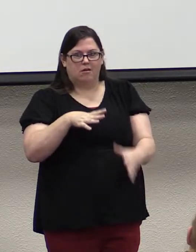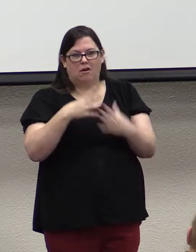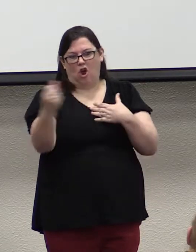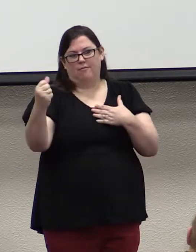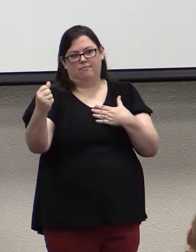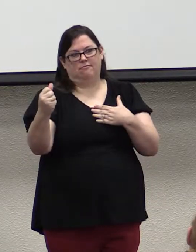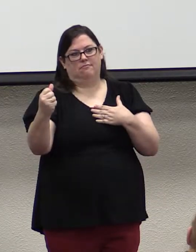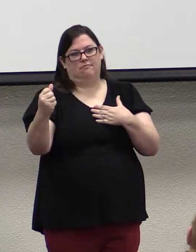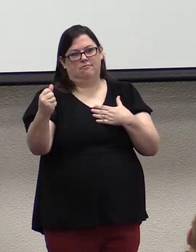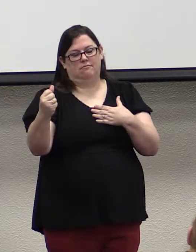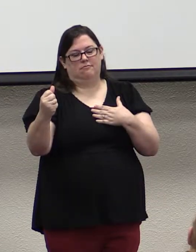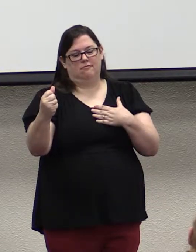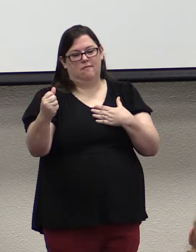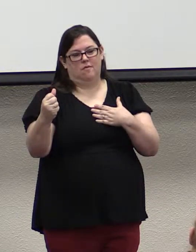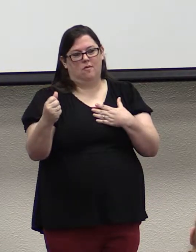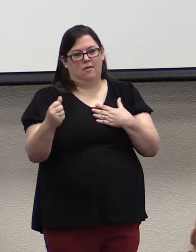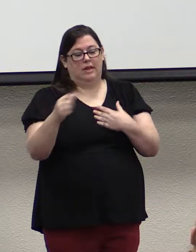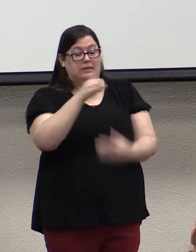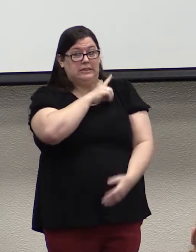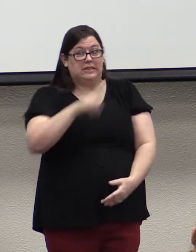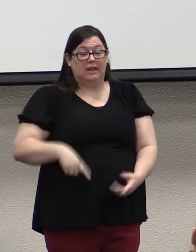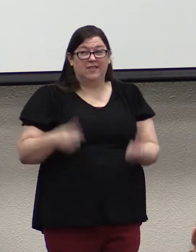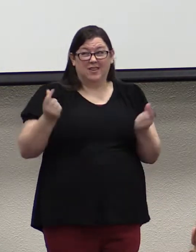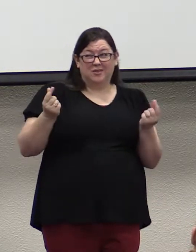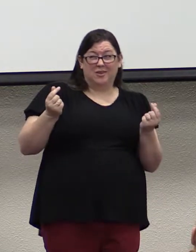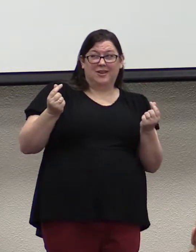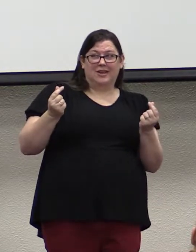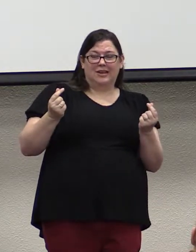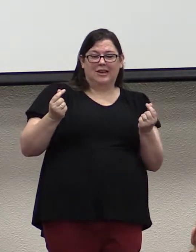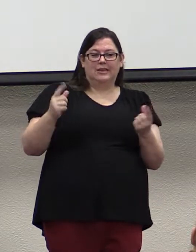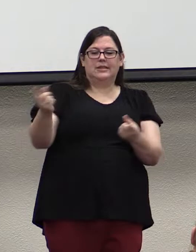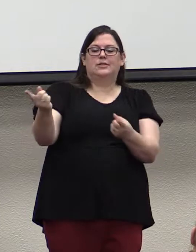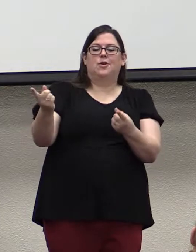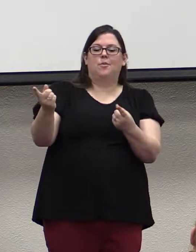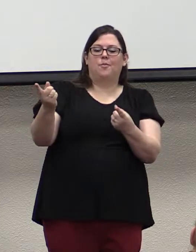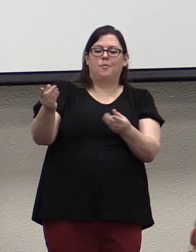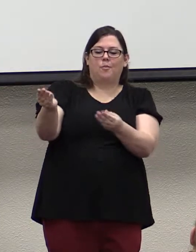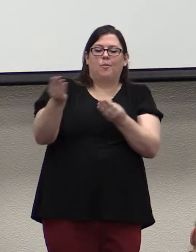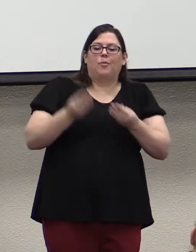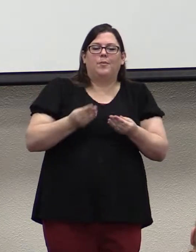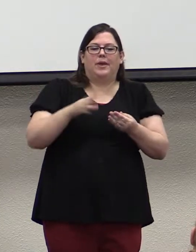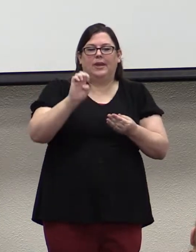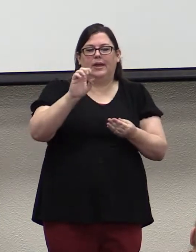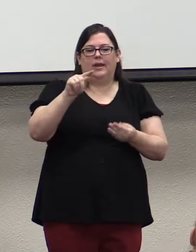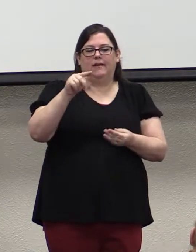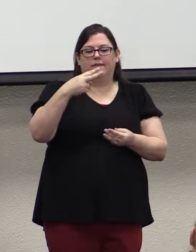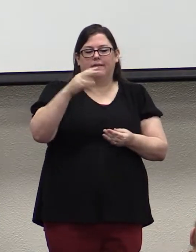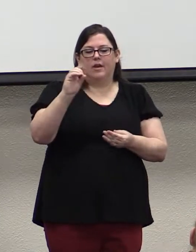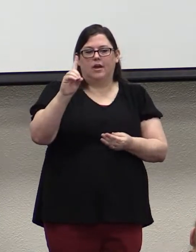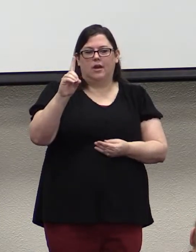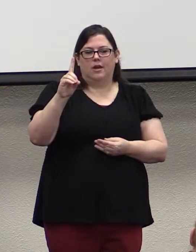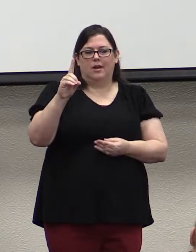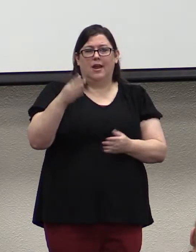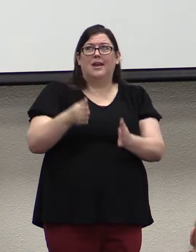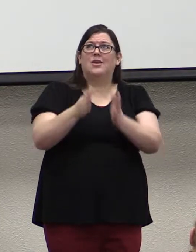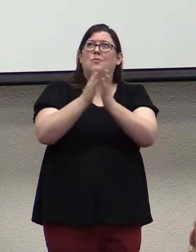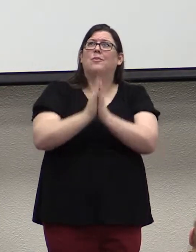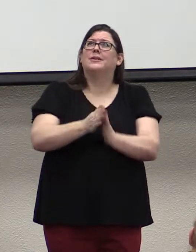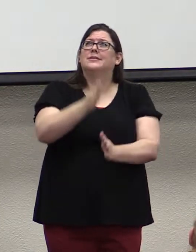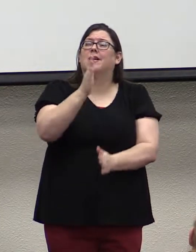What does David do? He says, bring me the ephod. And